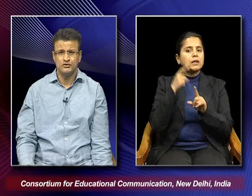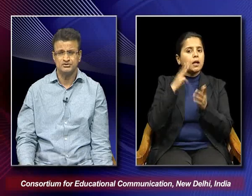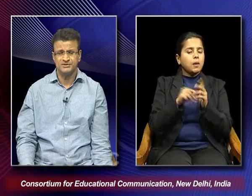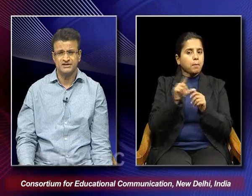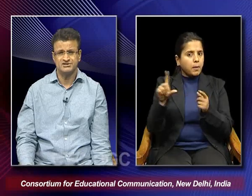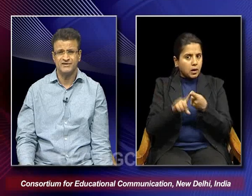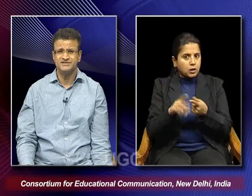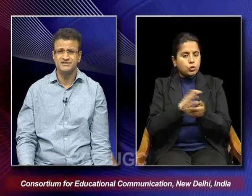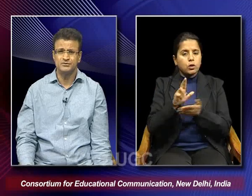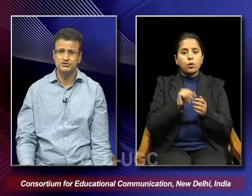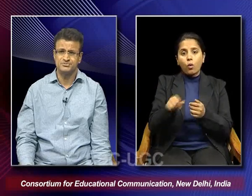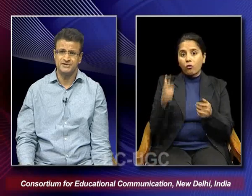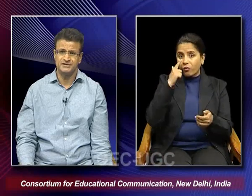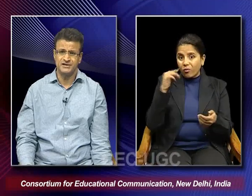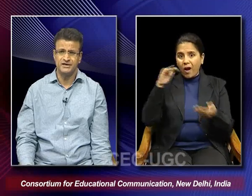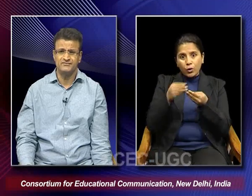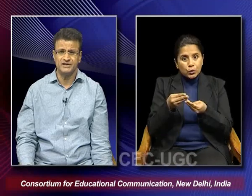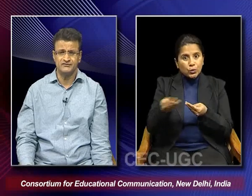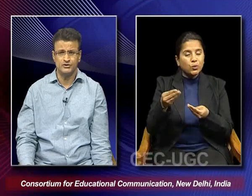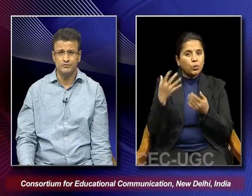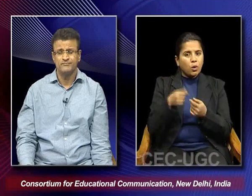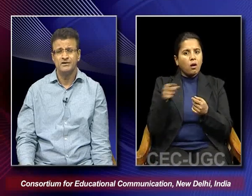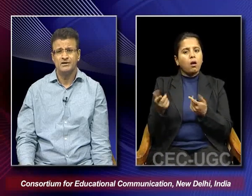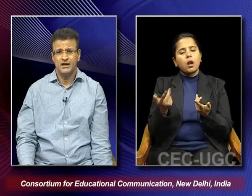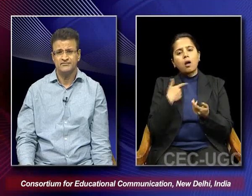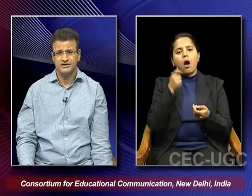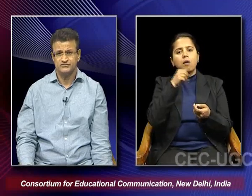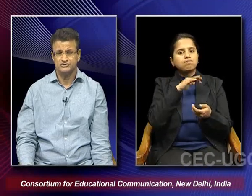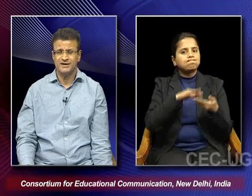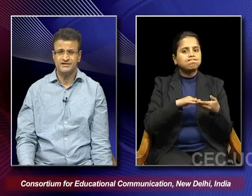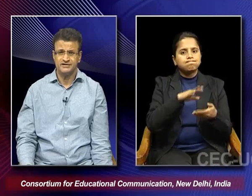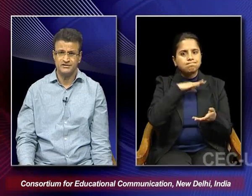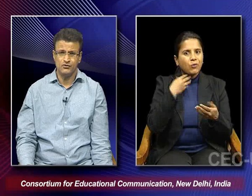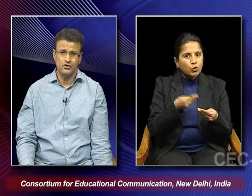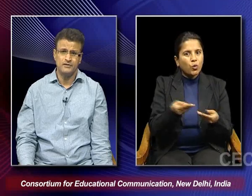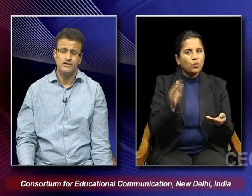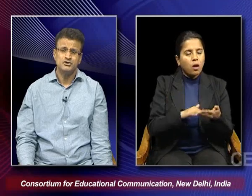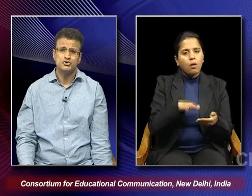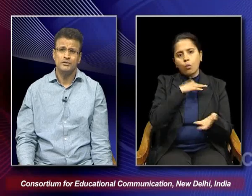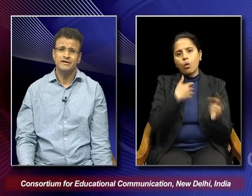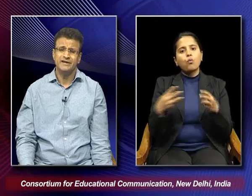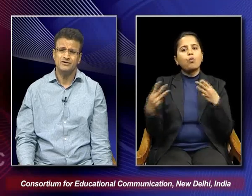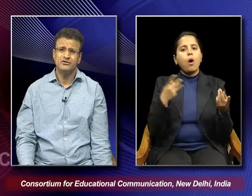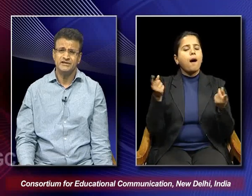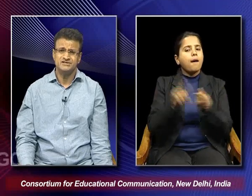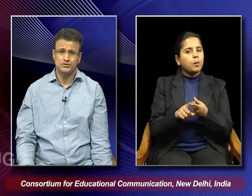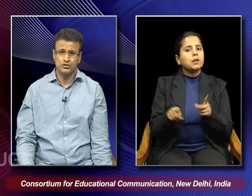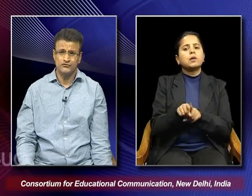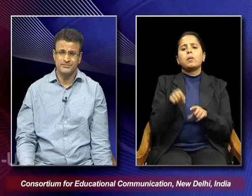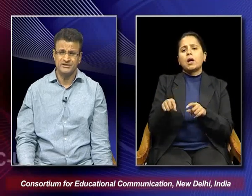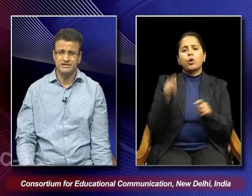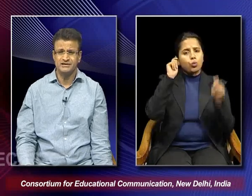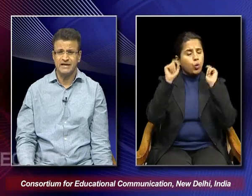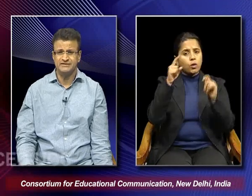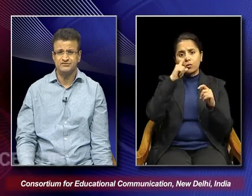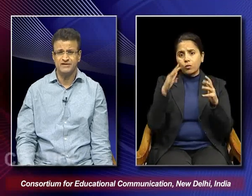who was Batra's fiancée, who spent her life like a widow after he was martyred in war. So in that context, the role of